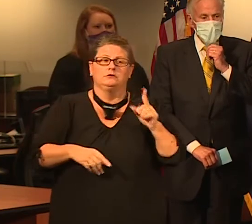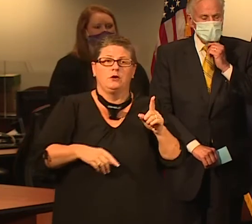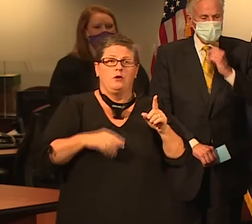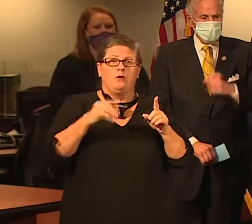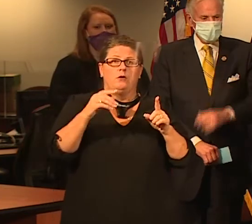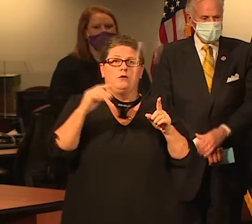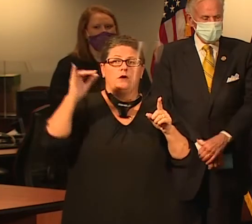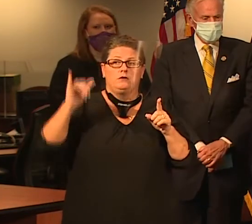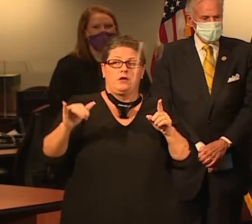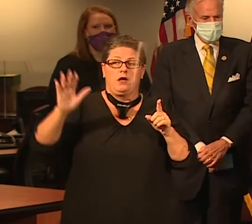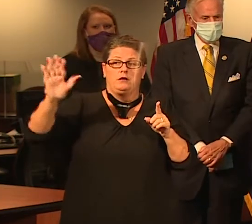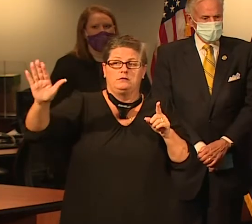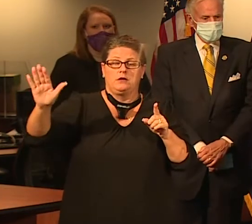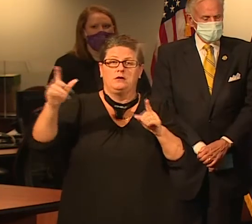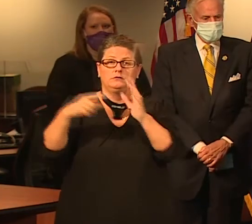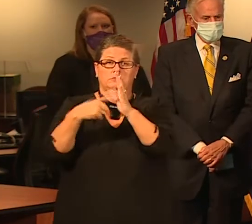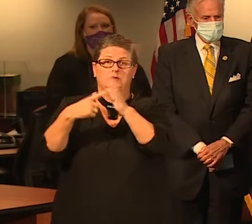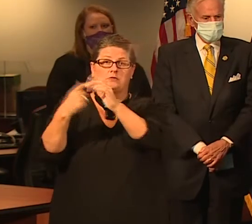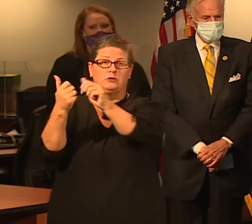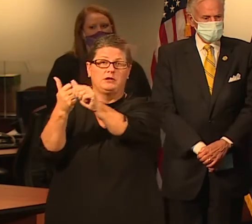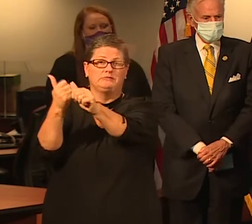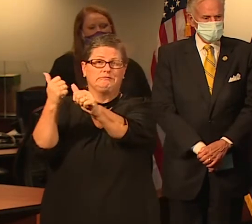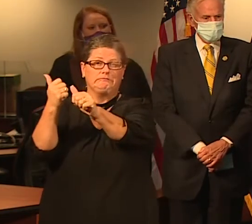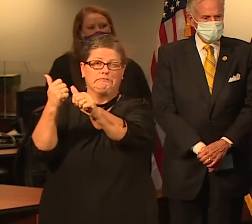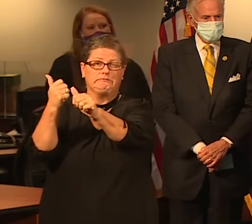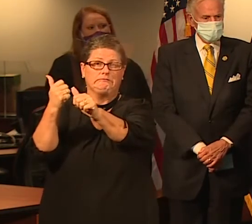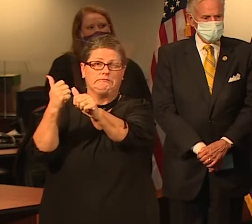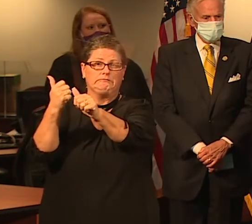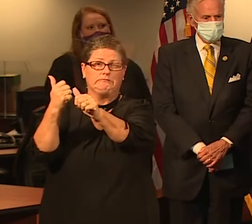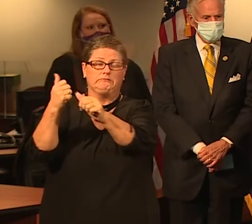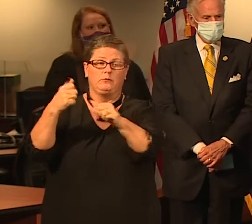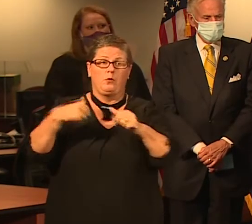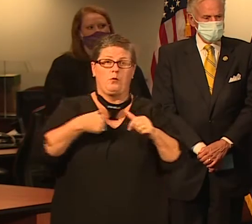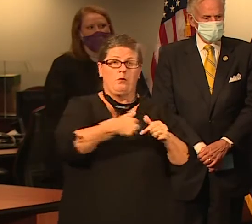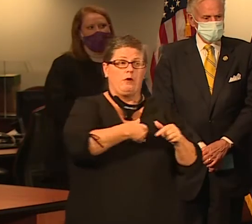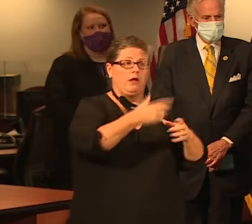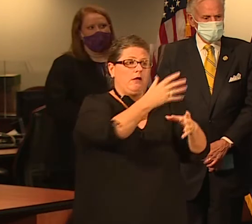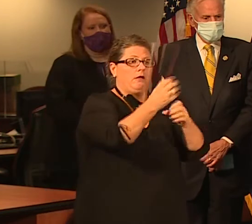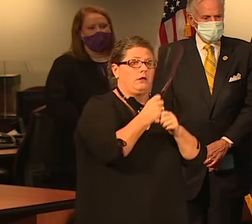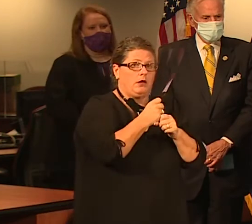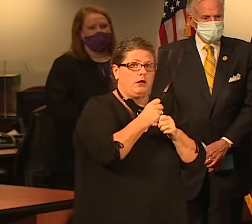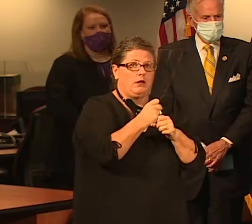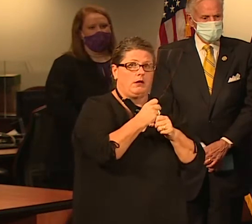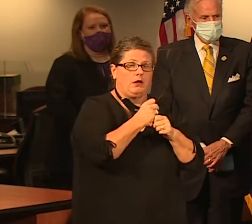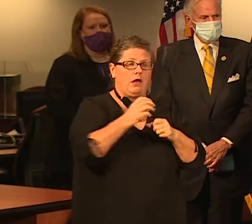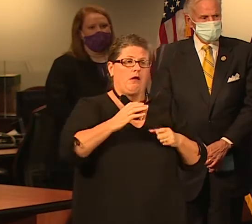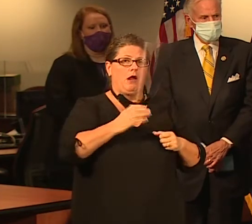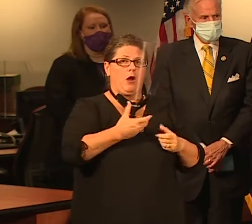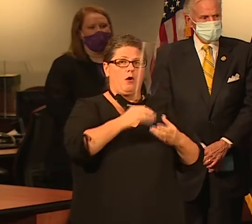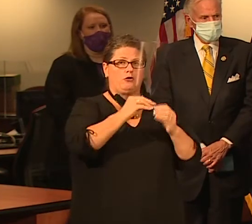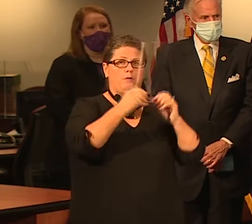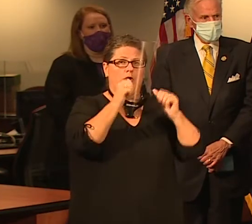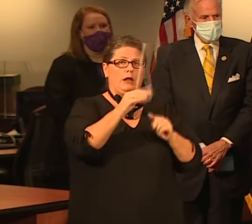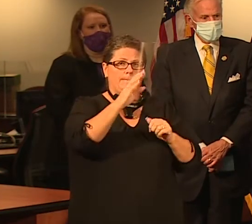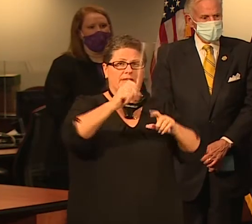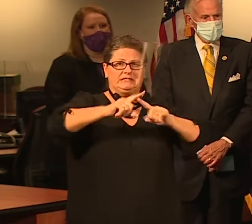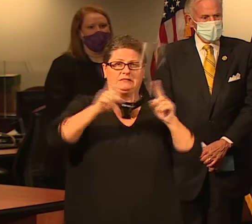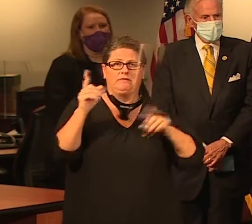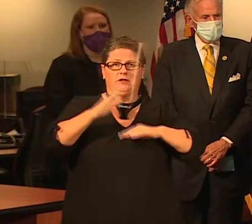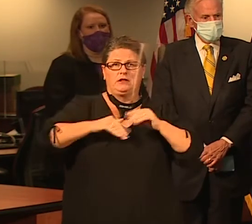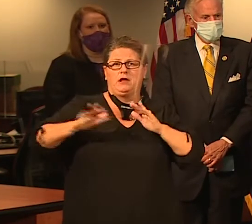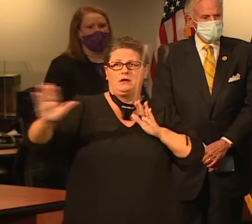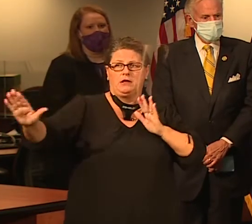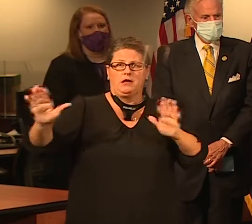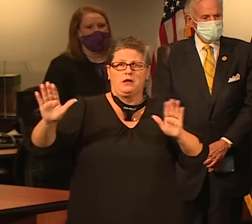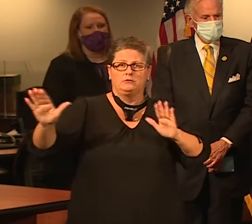information, sometimes related to the information that they receive and we receive, can result in some inconsistencies. But we've been